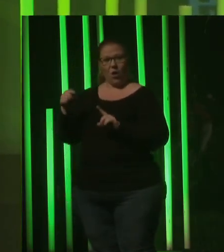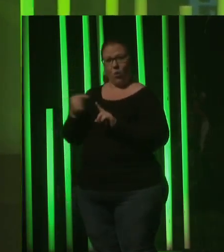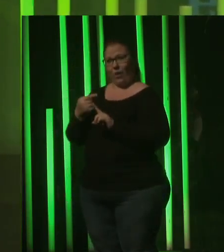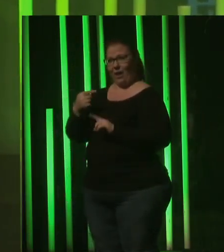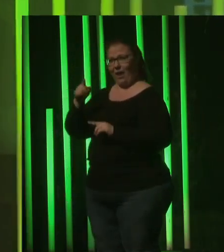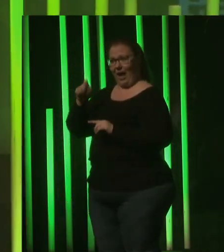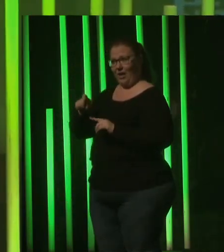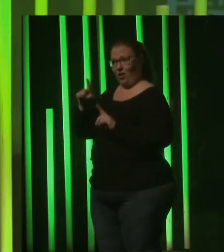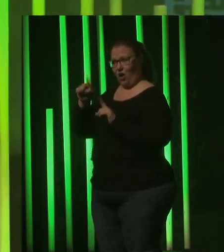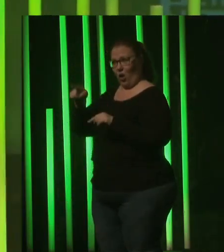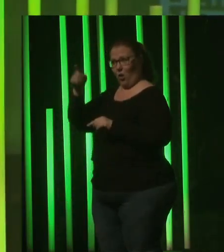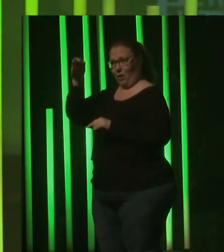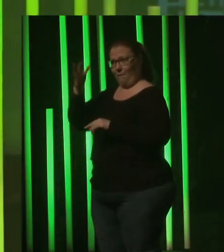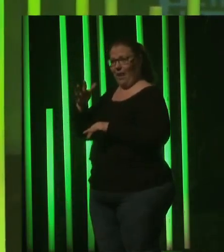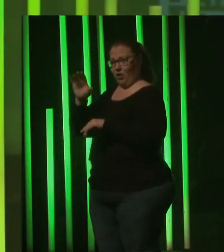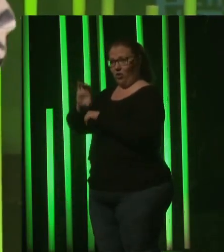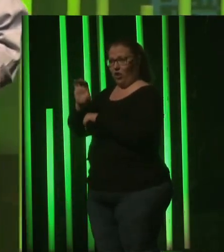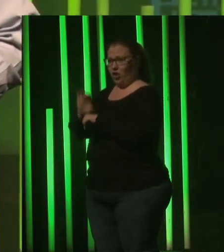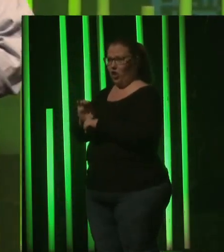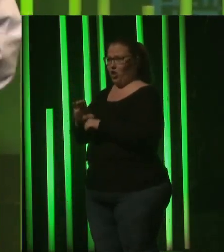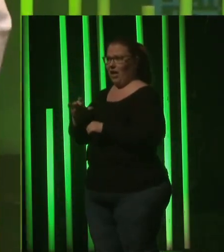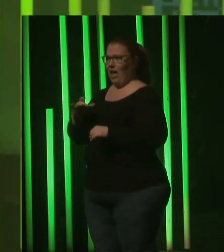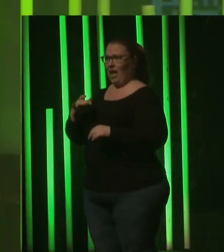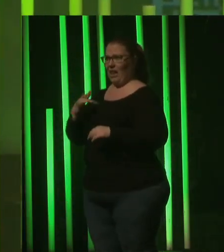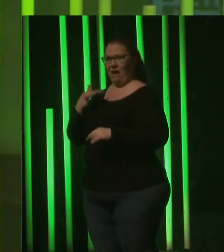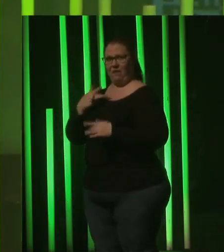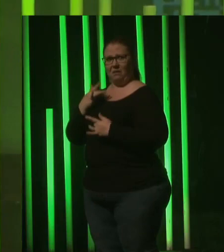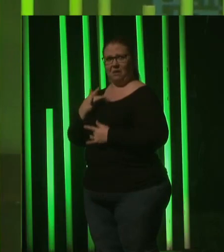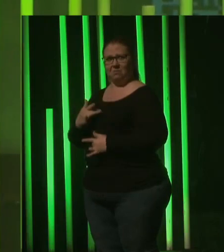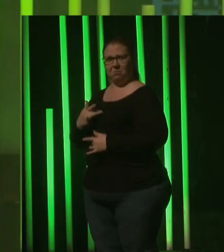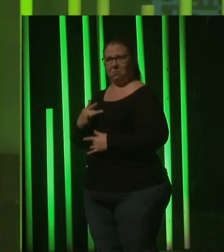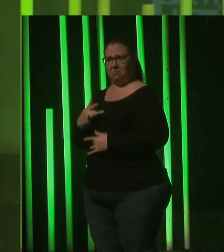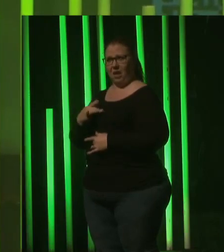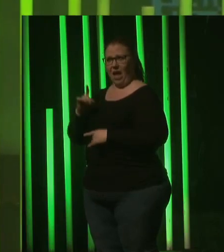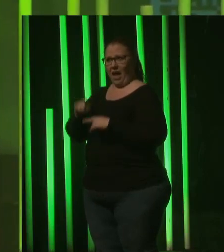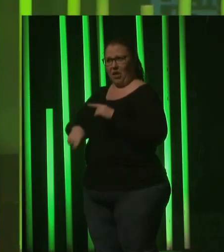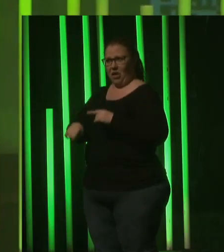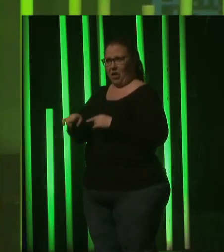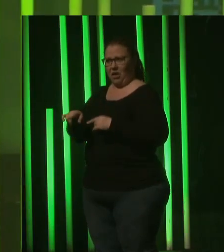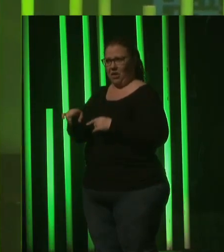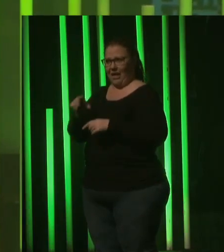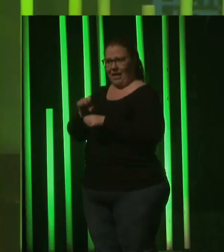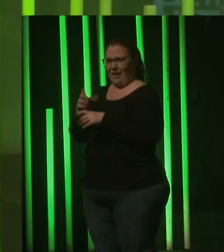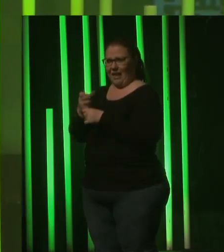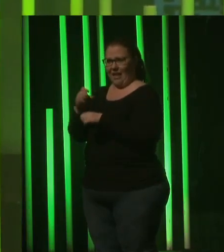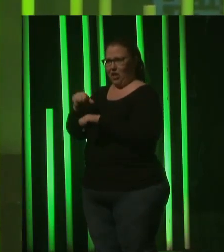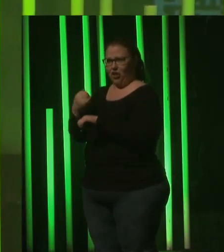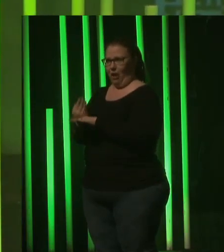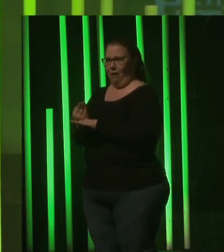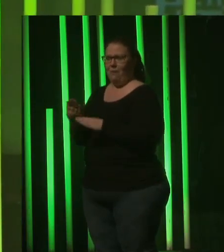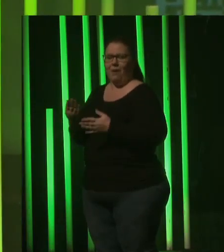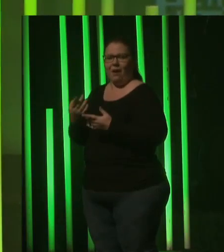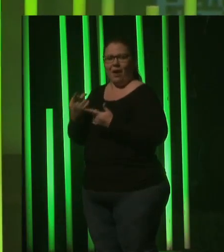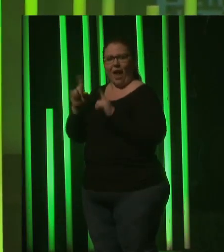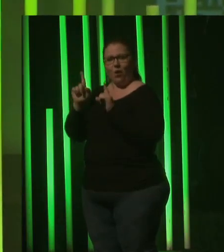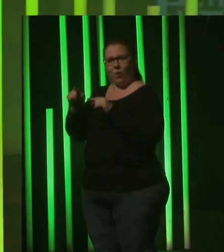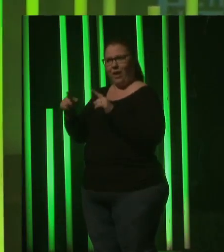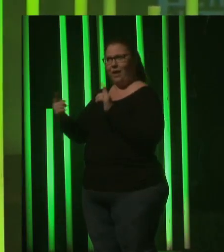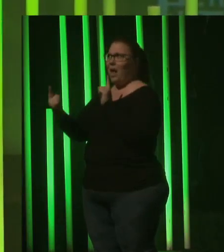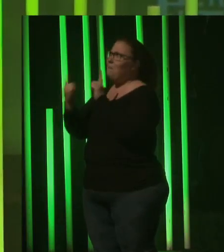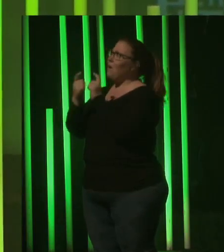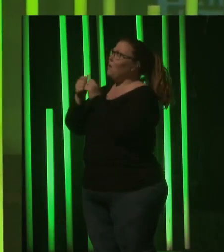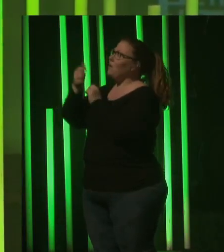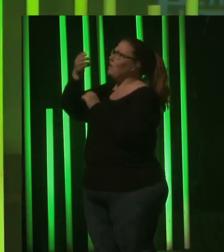to go out and pastor a church, and I was a little discouraged because it took a while for me to get a church. And all of a sudden, I went in and I met with the